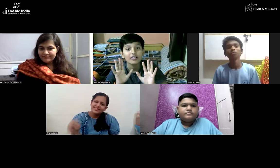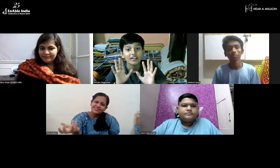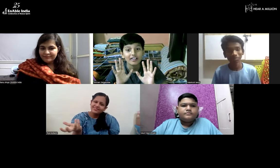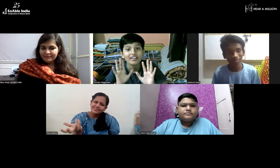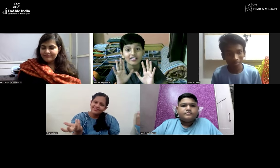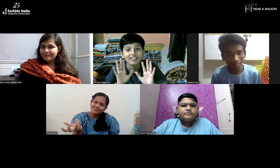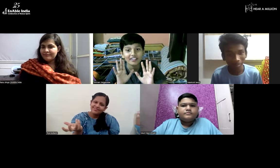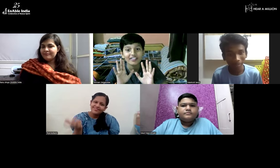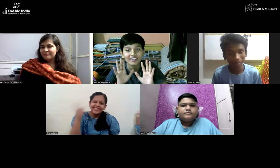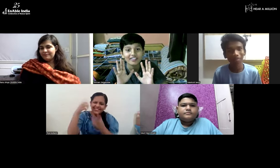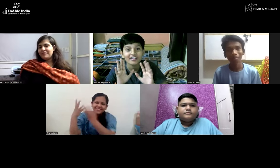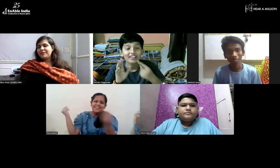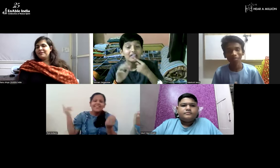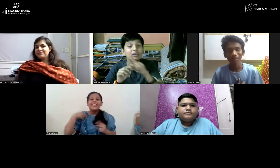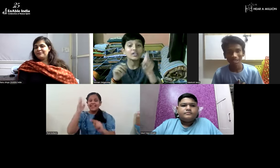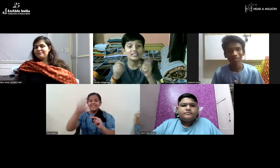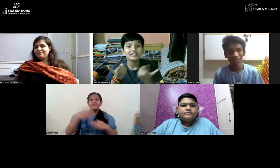with.